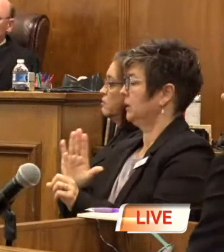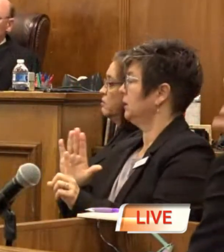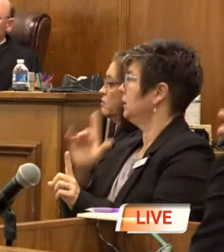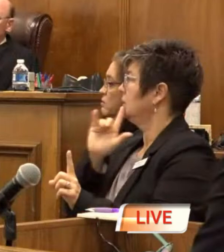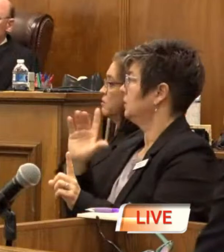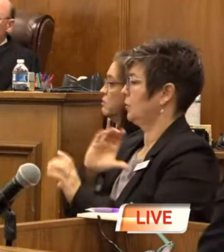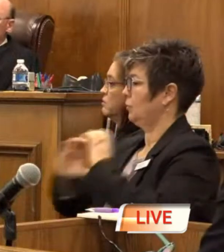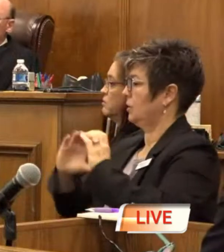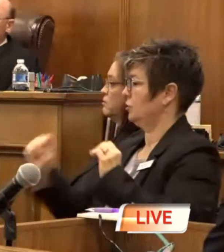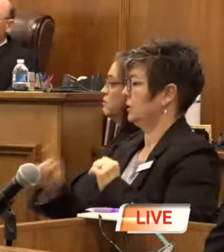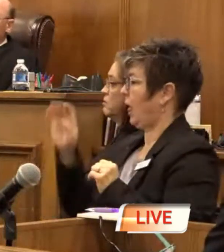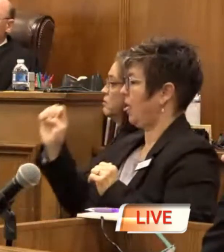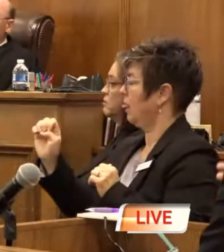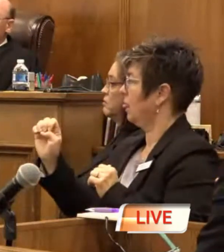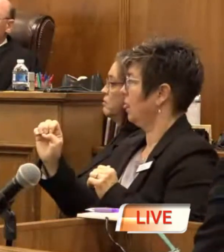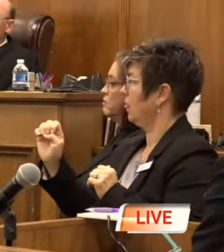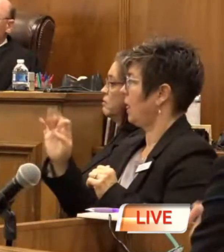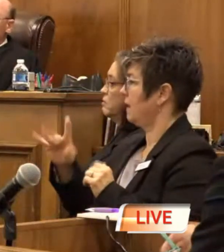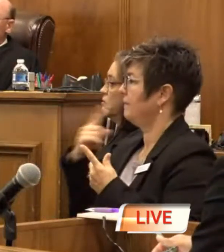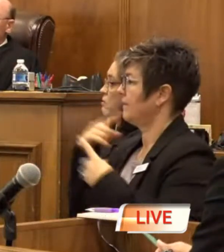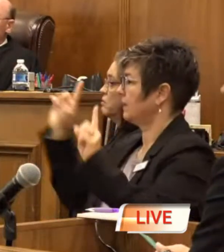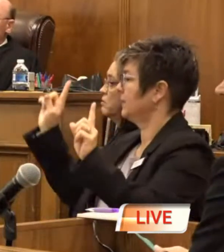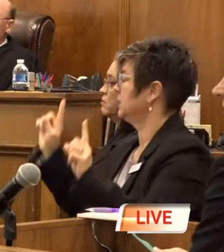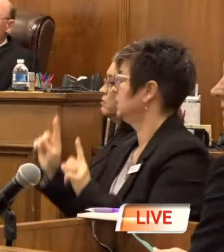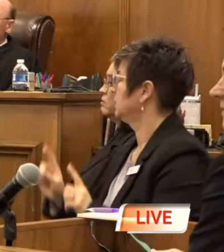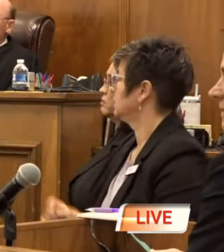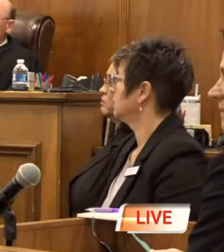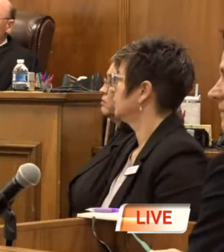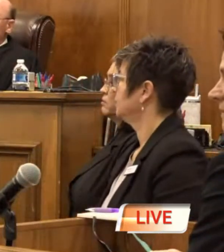communication style or communication efficacy.